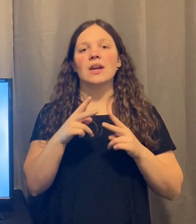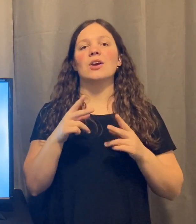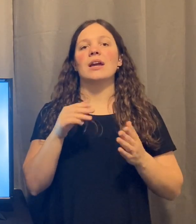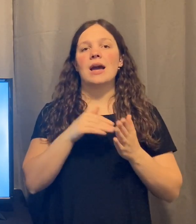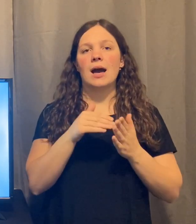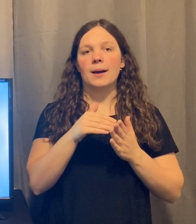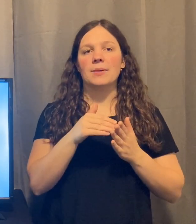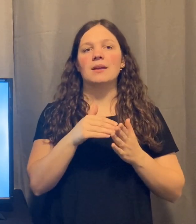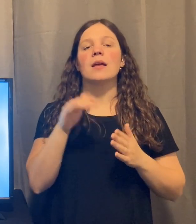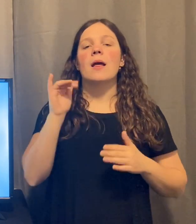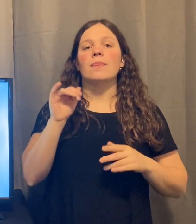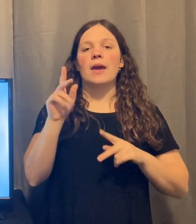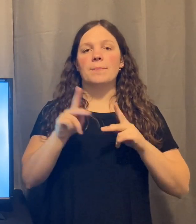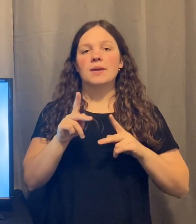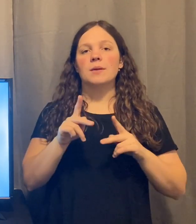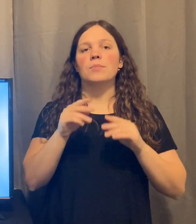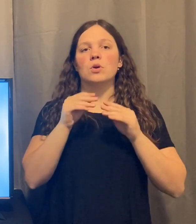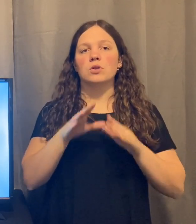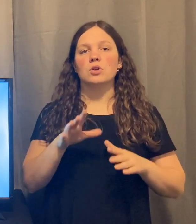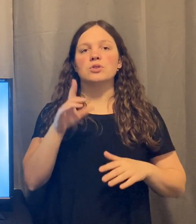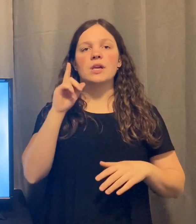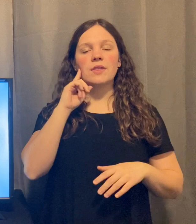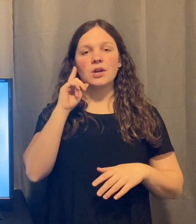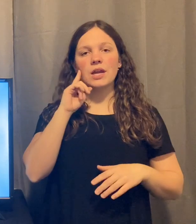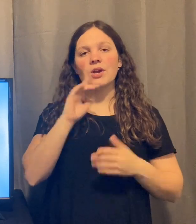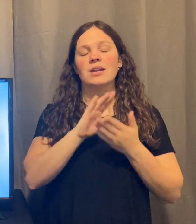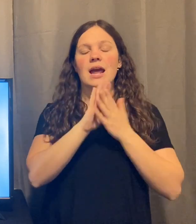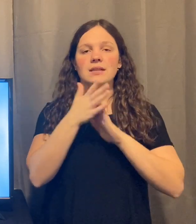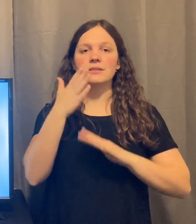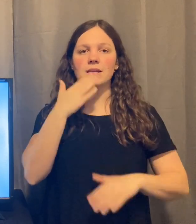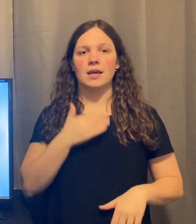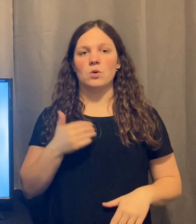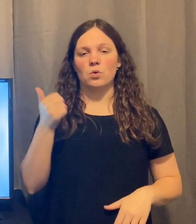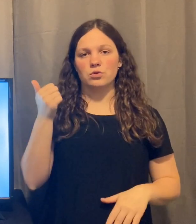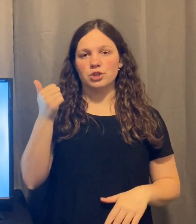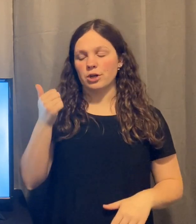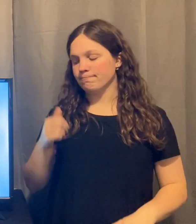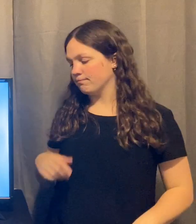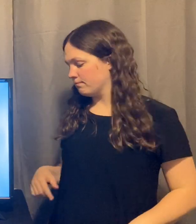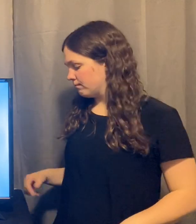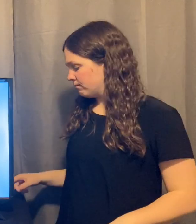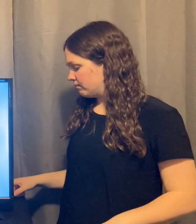very common that people lose their hearing as they get older.